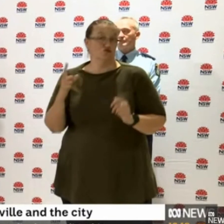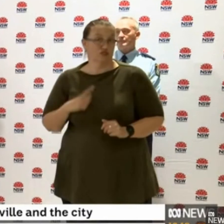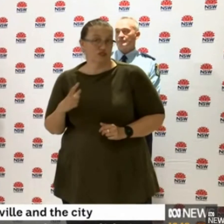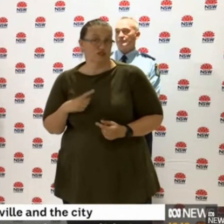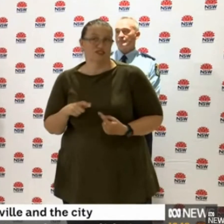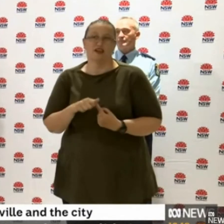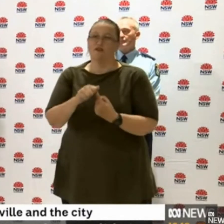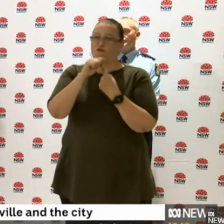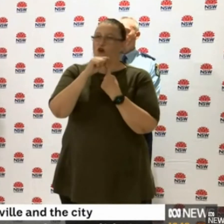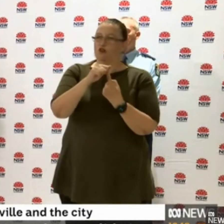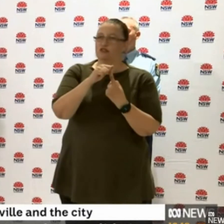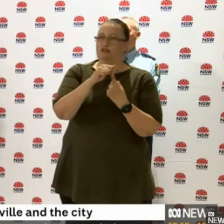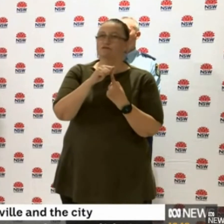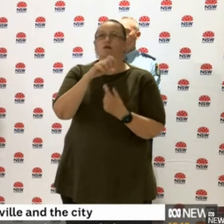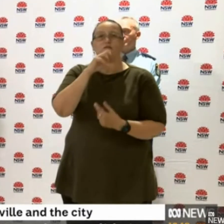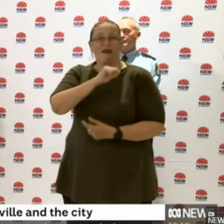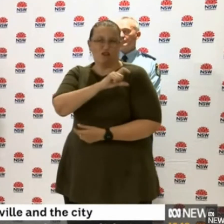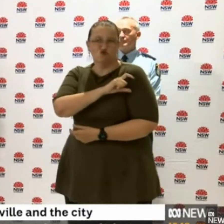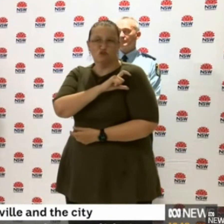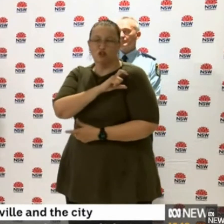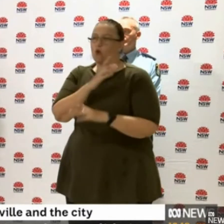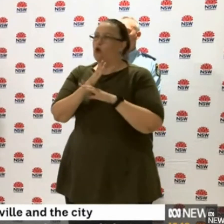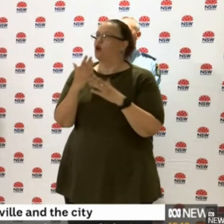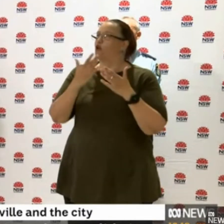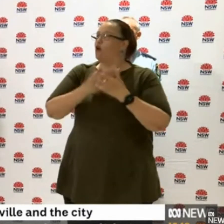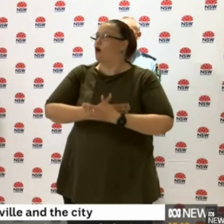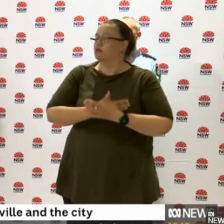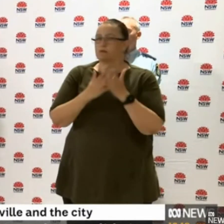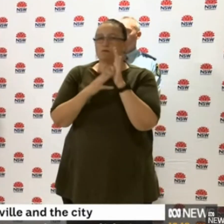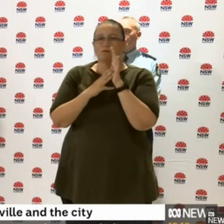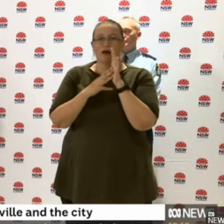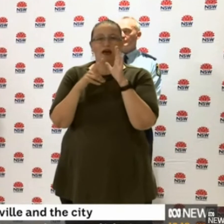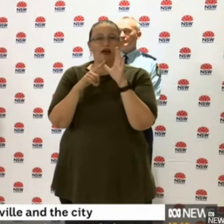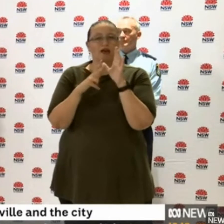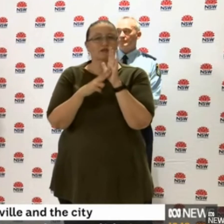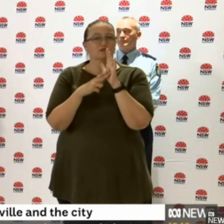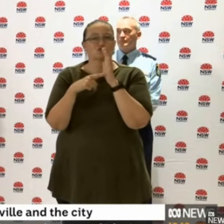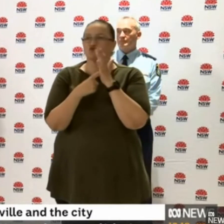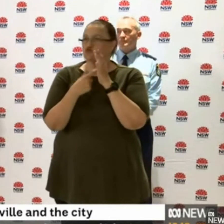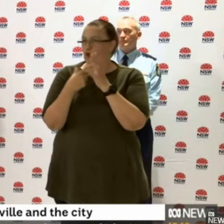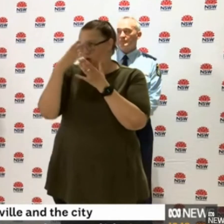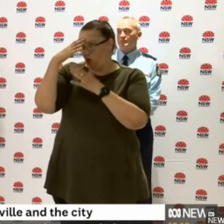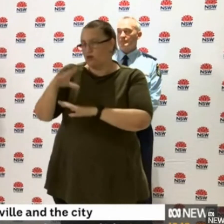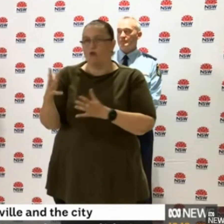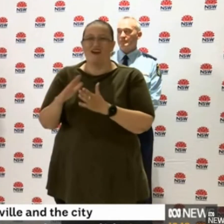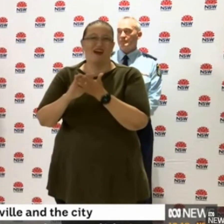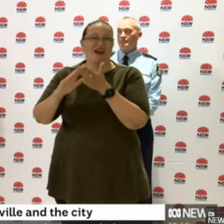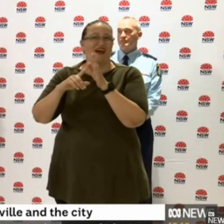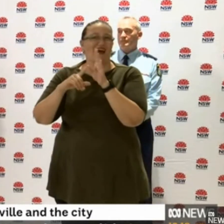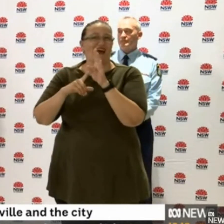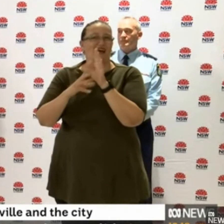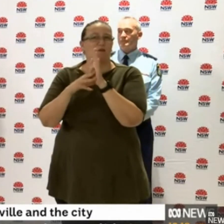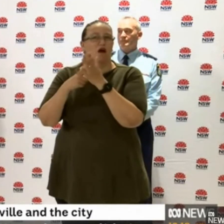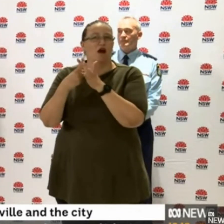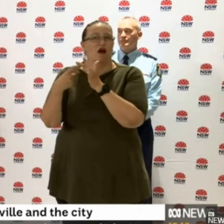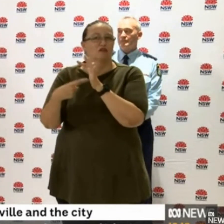gentleman worked a shift, that sort of night shift at the Mantra, and so what we're looking at is what interactions